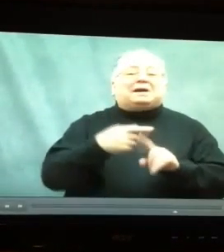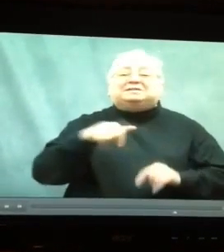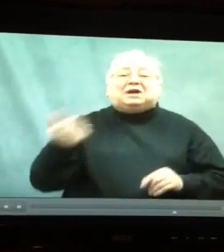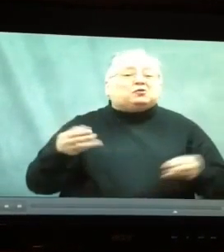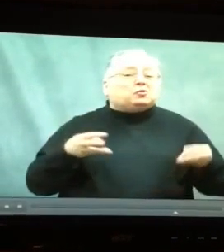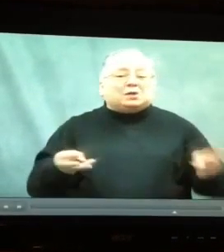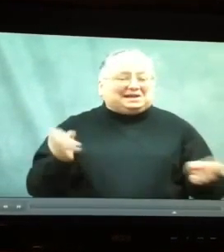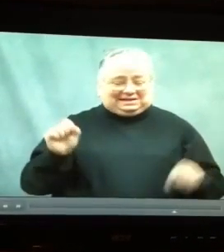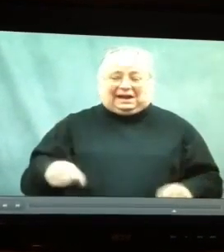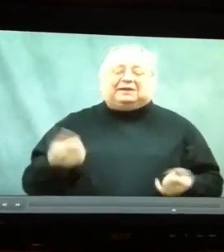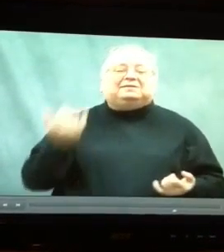strict.